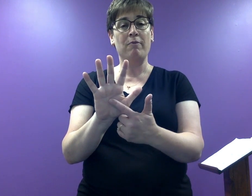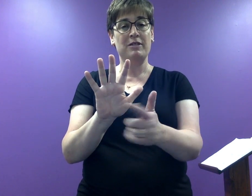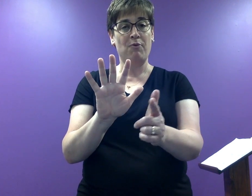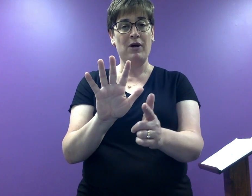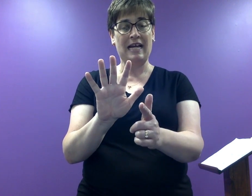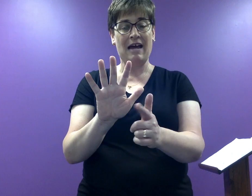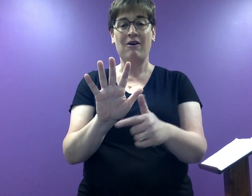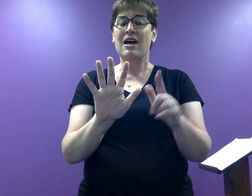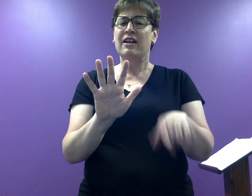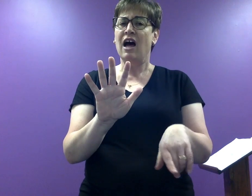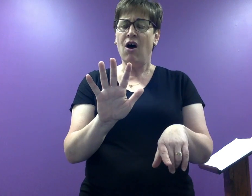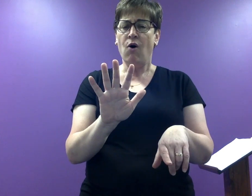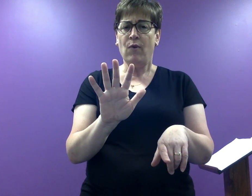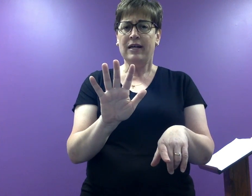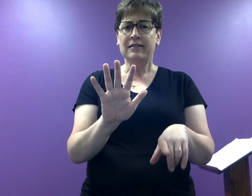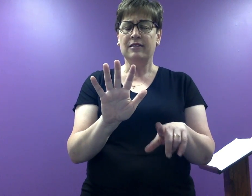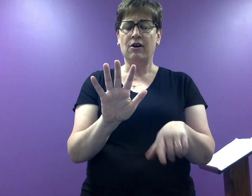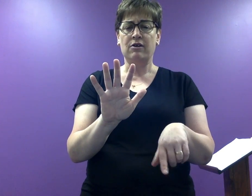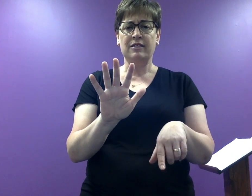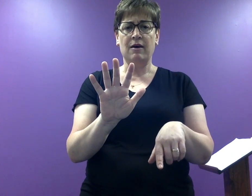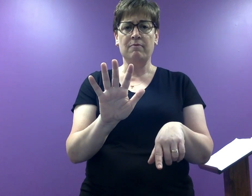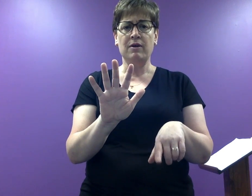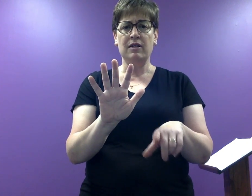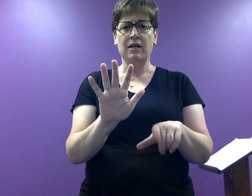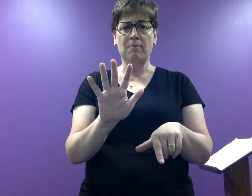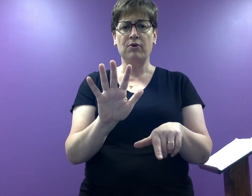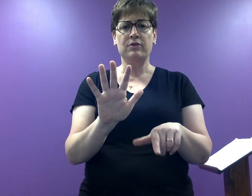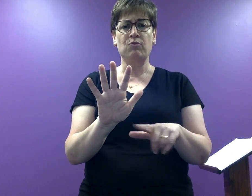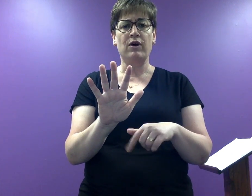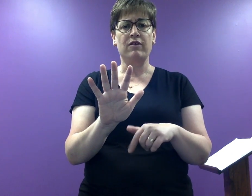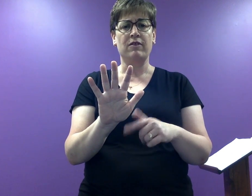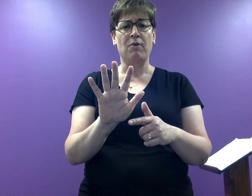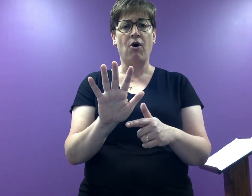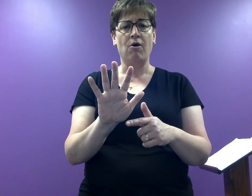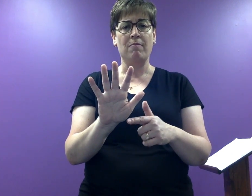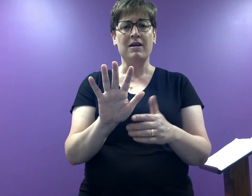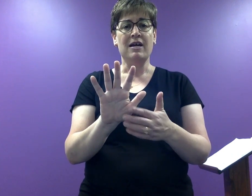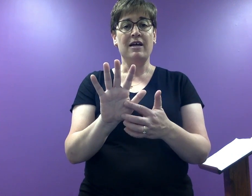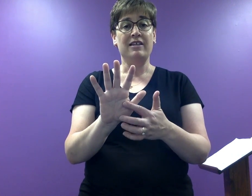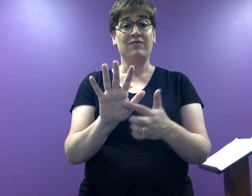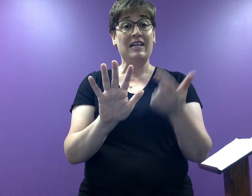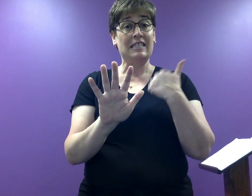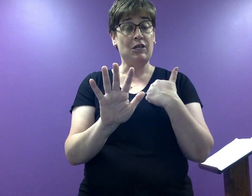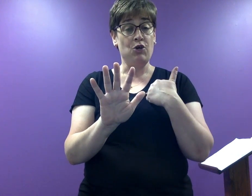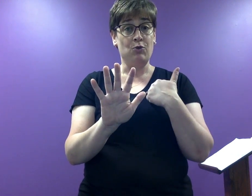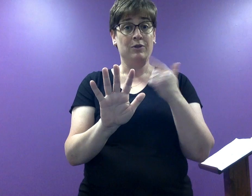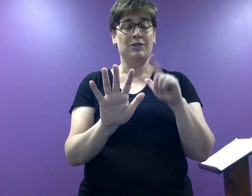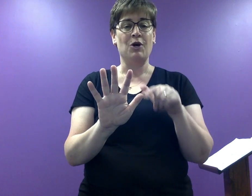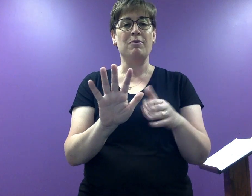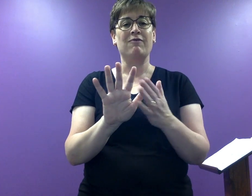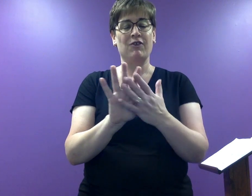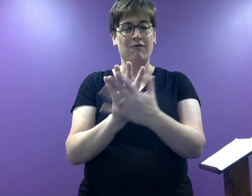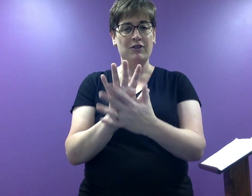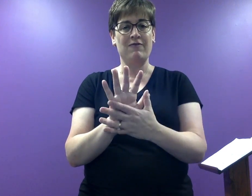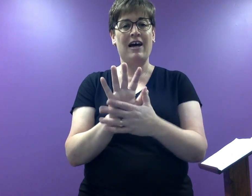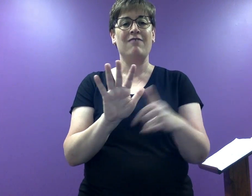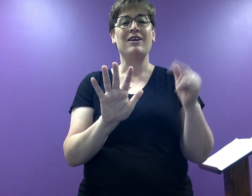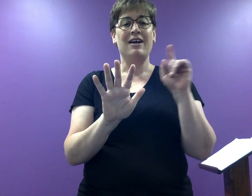is pointing out. Not always. There are some numbers where the palm is facing you. So, but for the first 5,